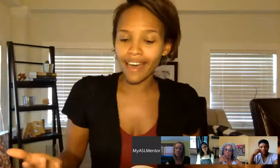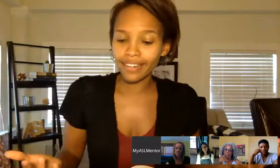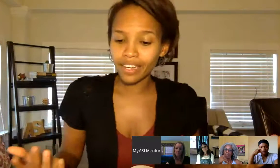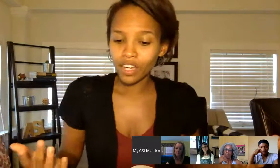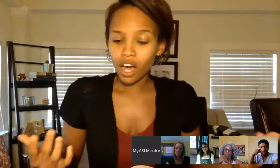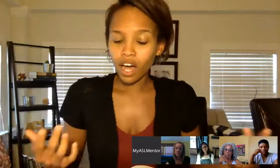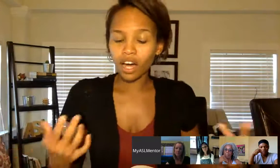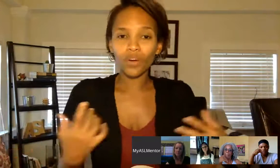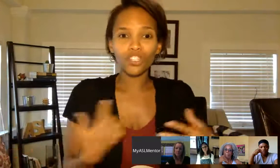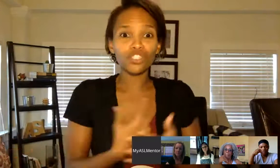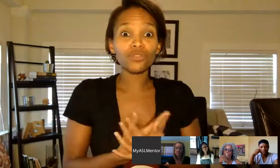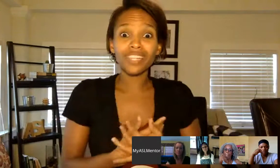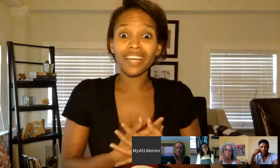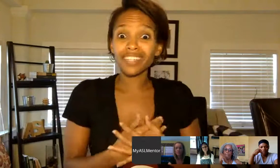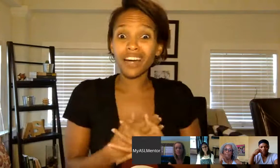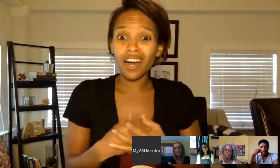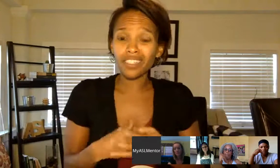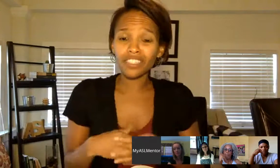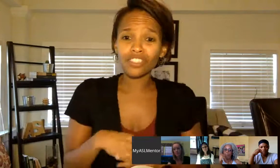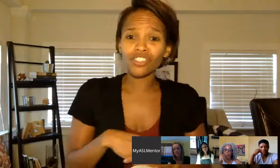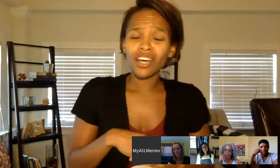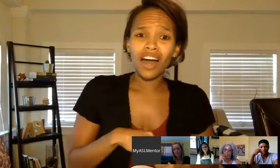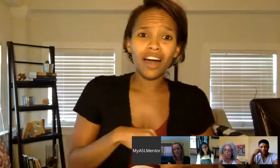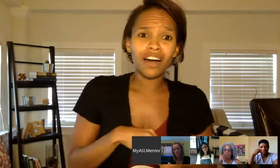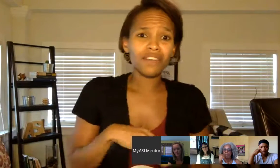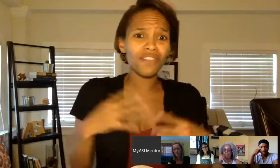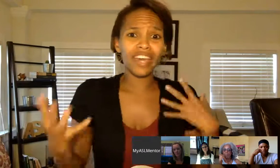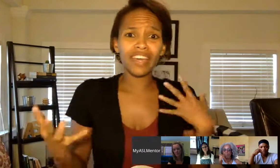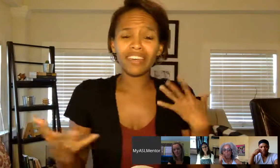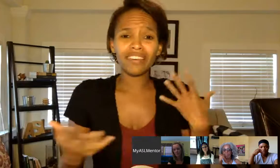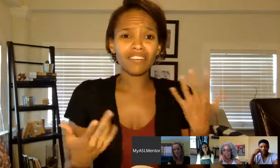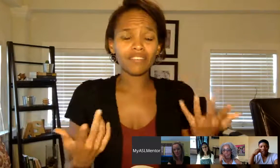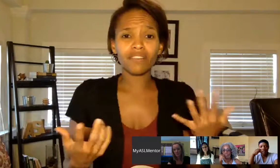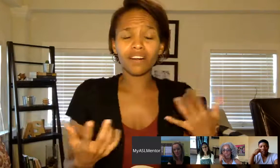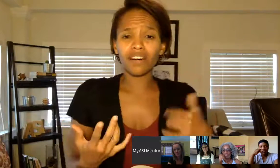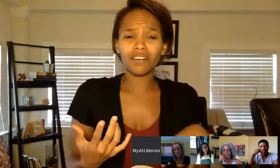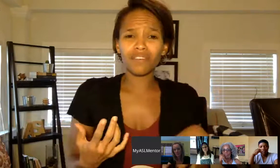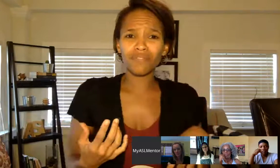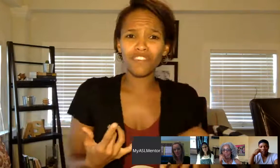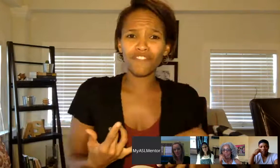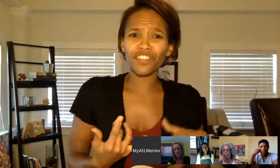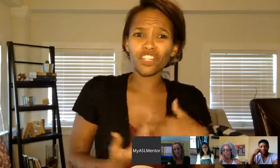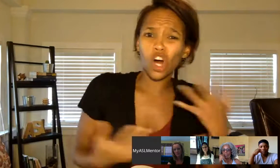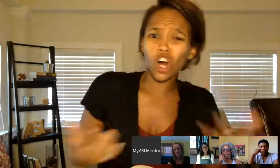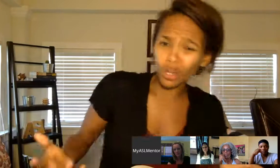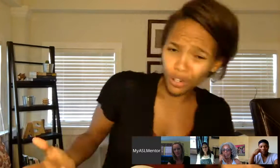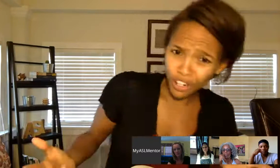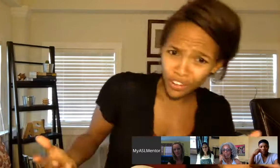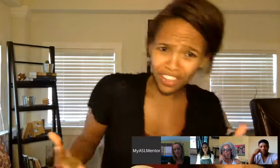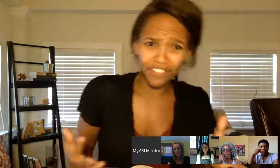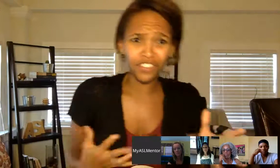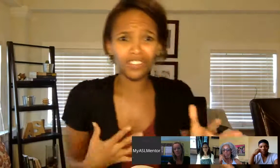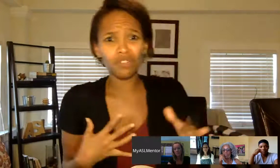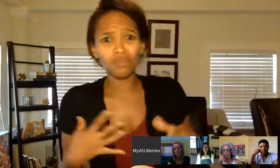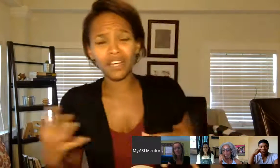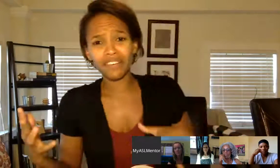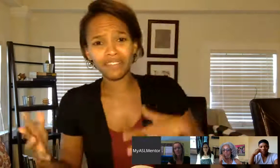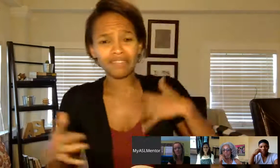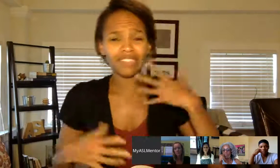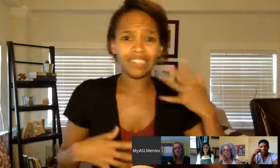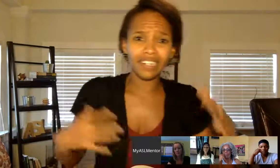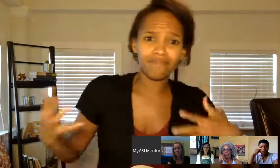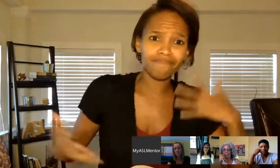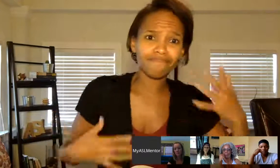mean that when students get to college, they feel a little awkward, they feel a little